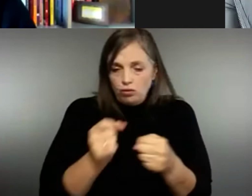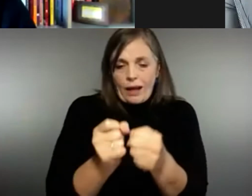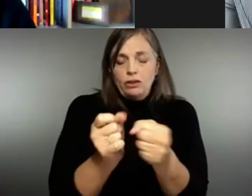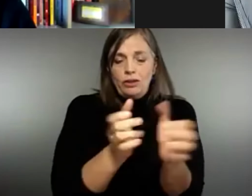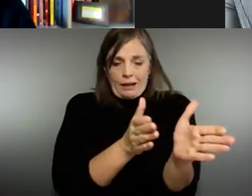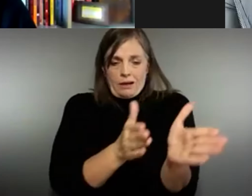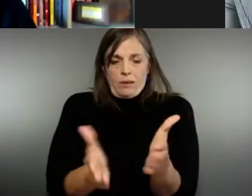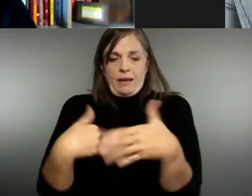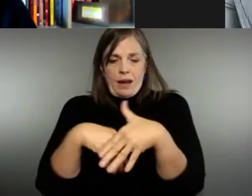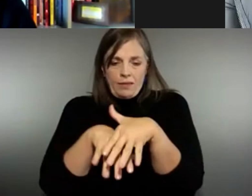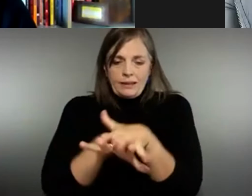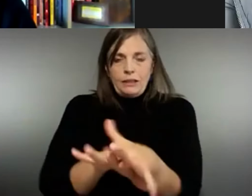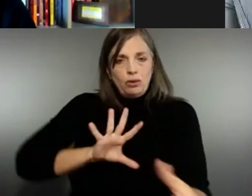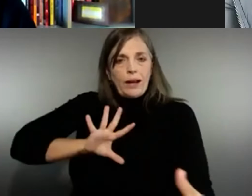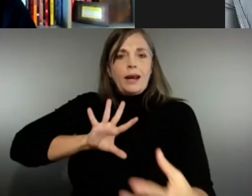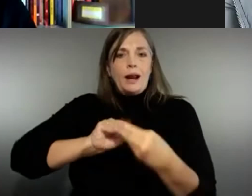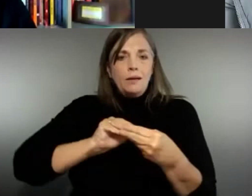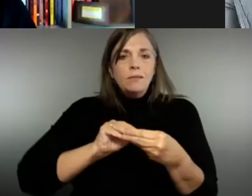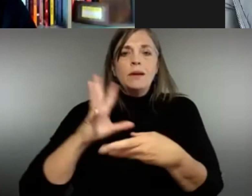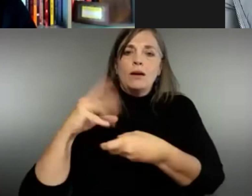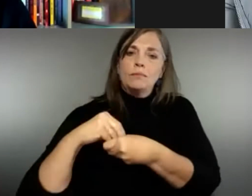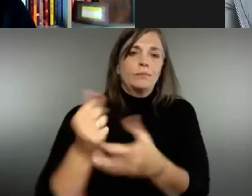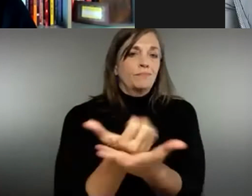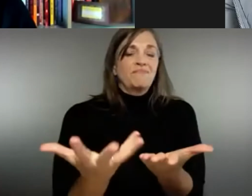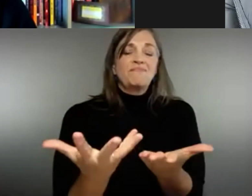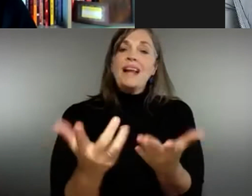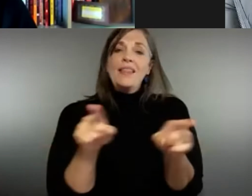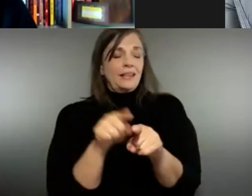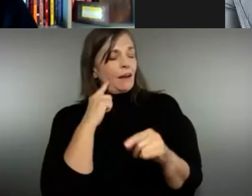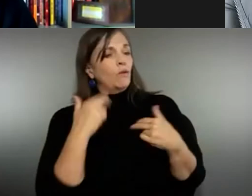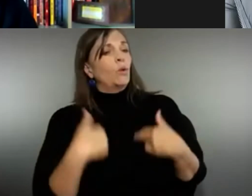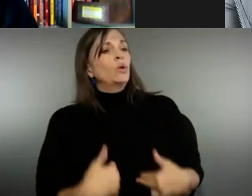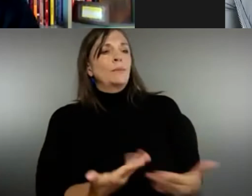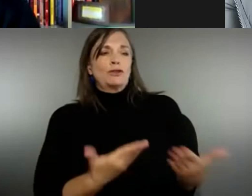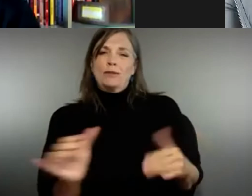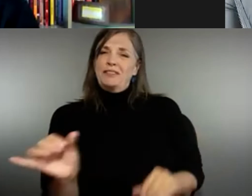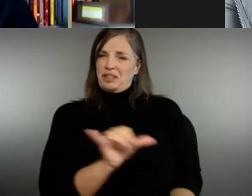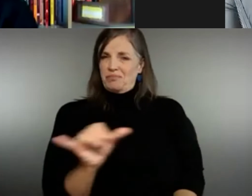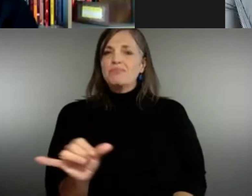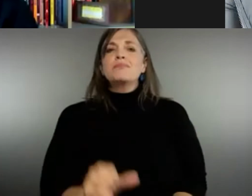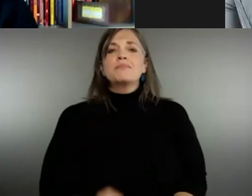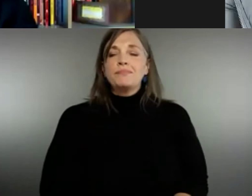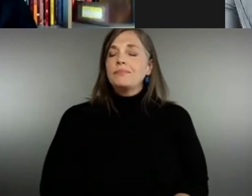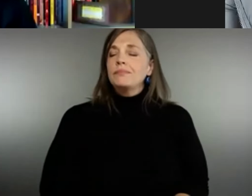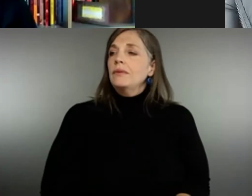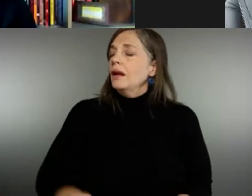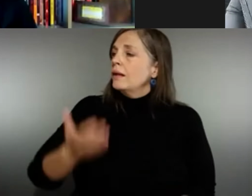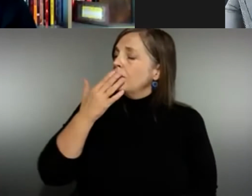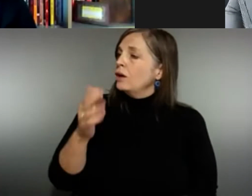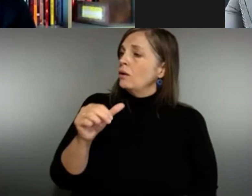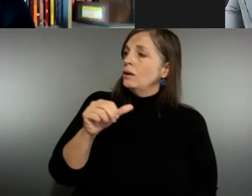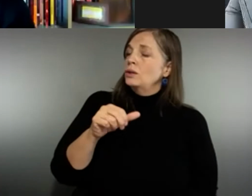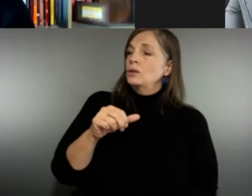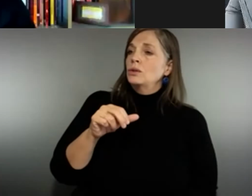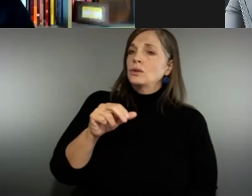integrated and comprehensive and i think that we can do the same thing for human services thank you and so nonprofits help new yorkers like me